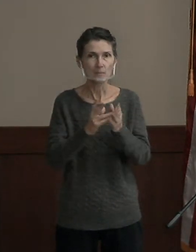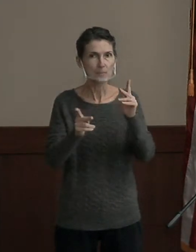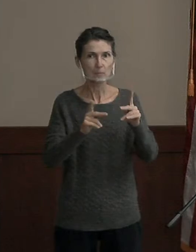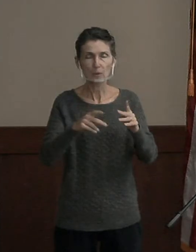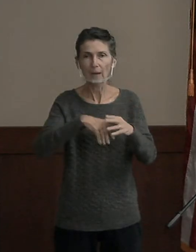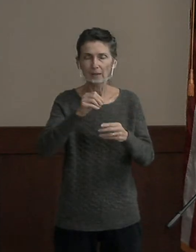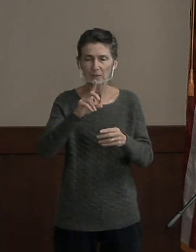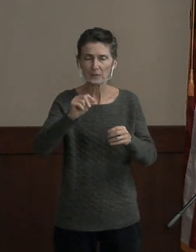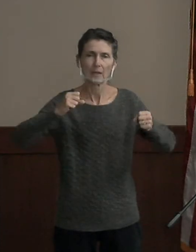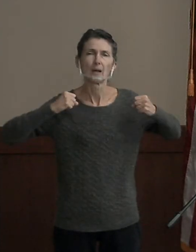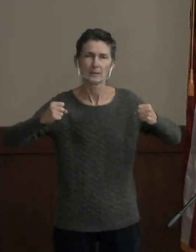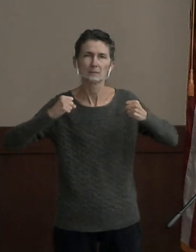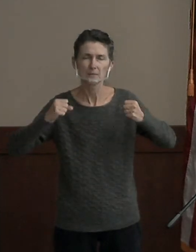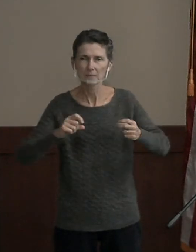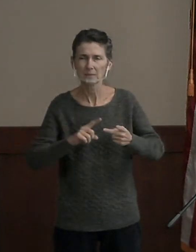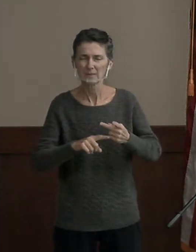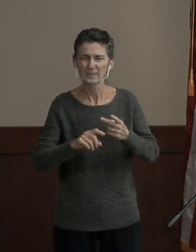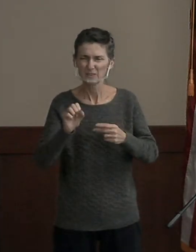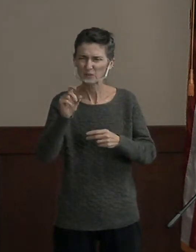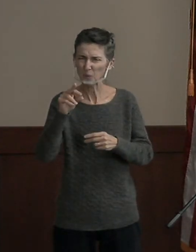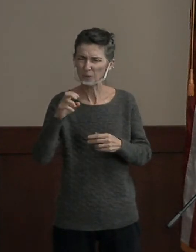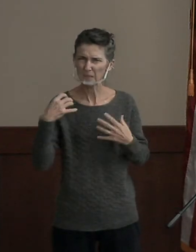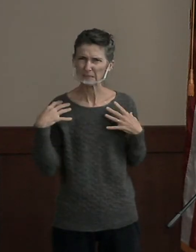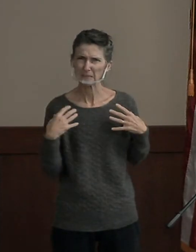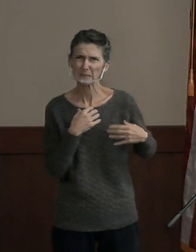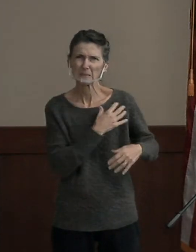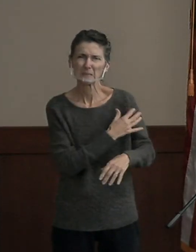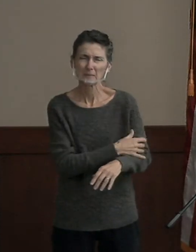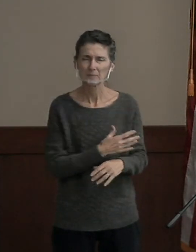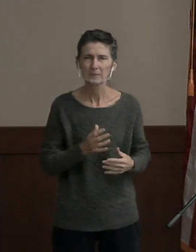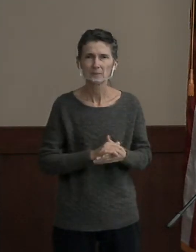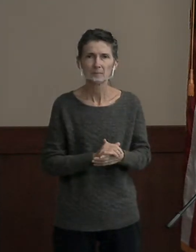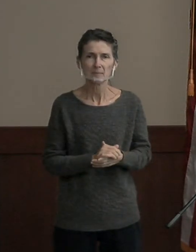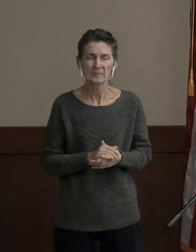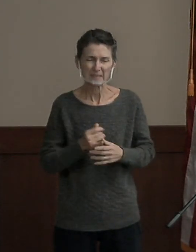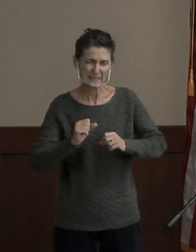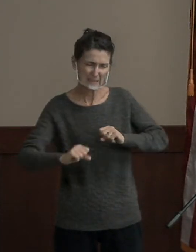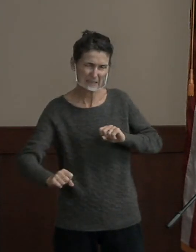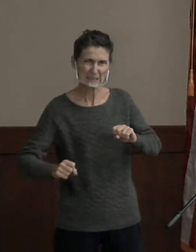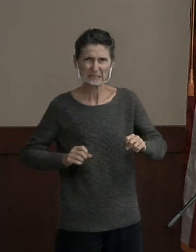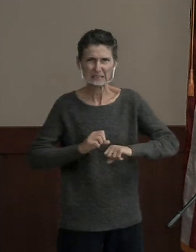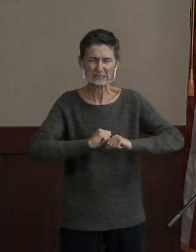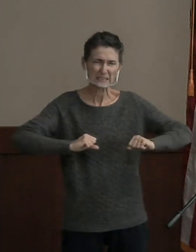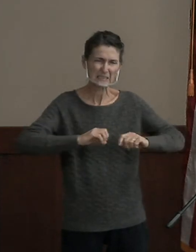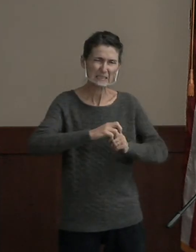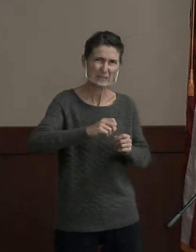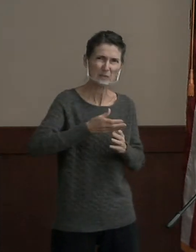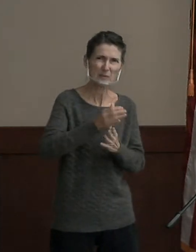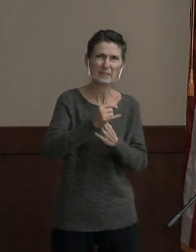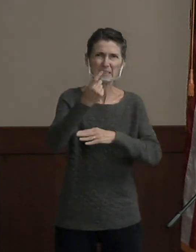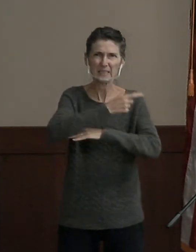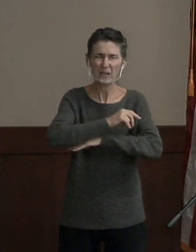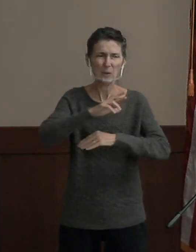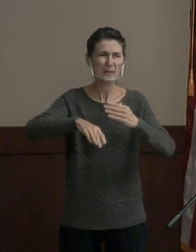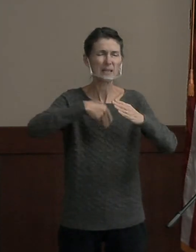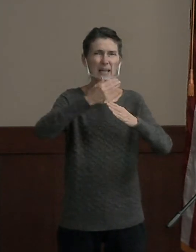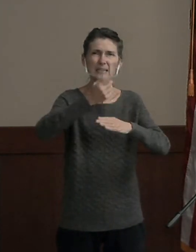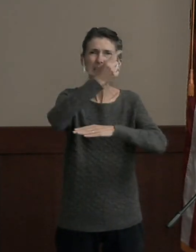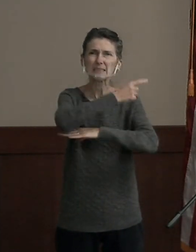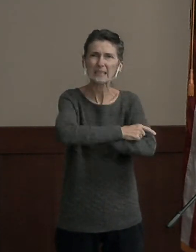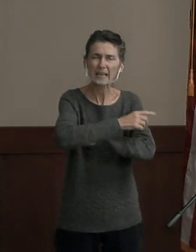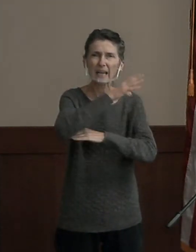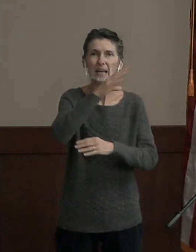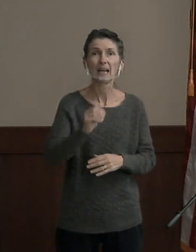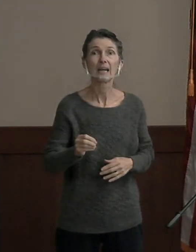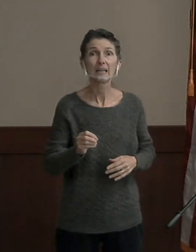out, people do exercise, people have sore muscles, they work it out throughout that day or the next day, and they